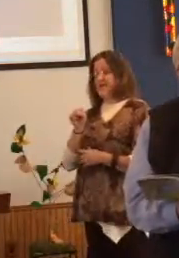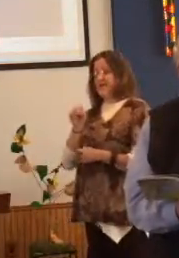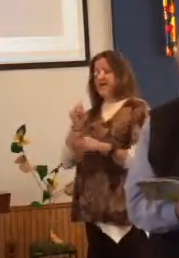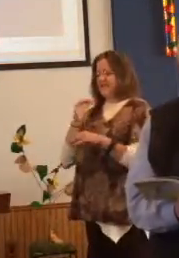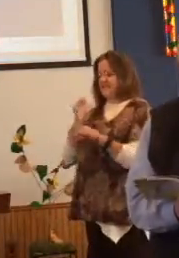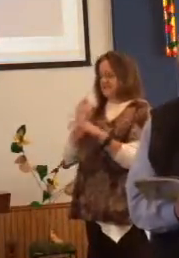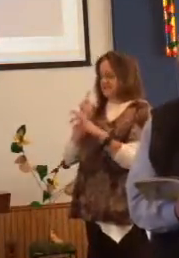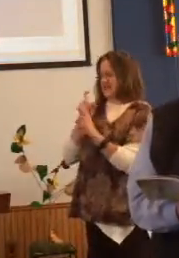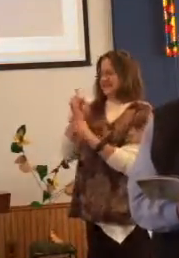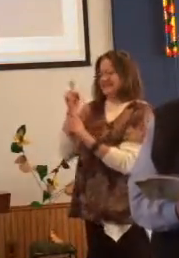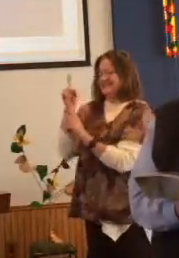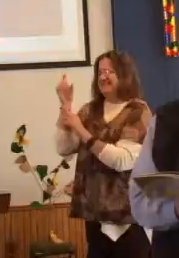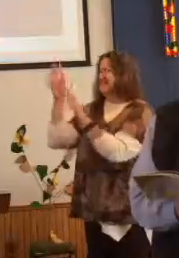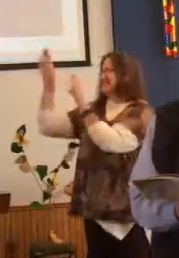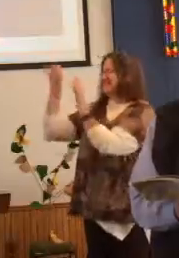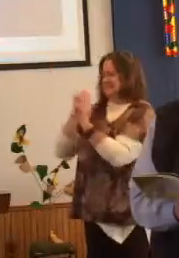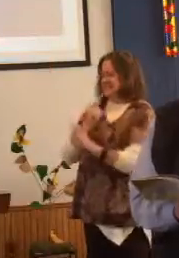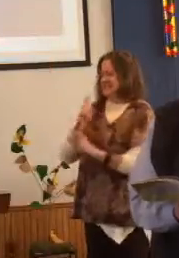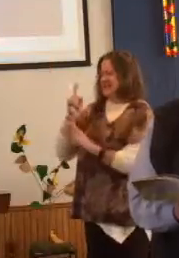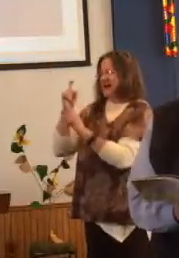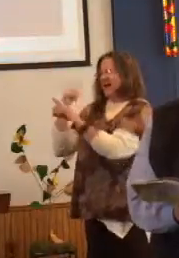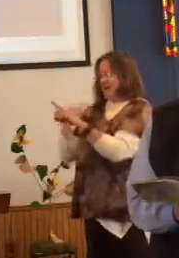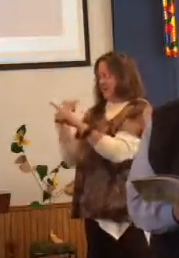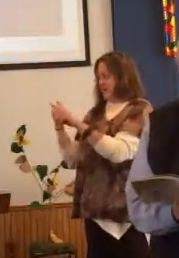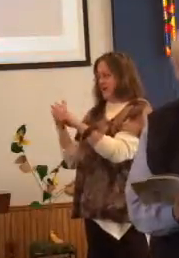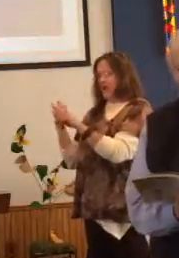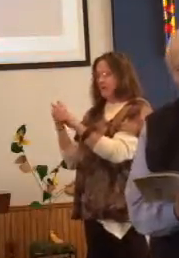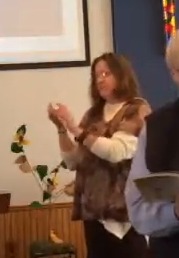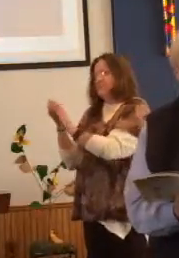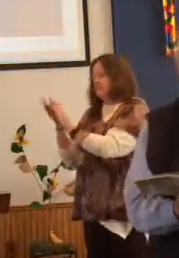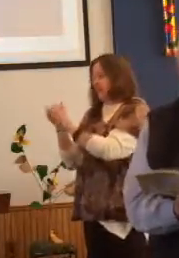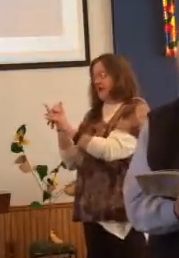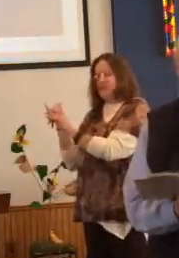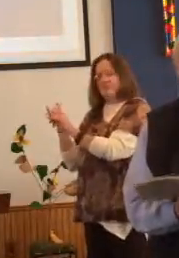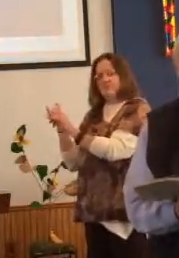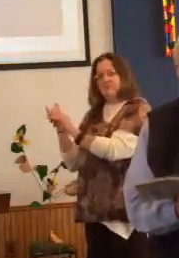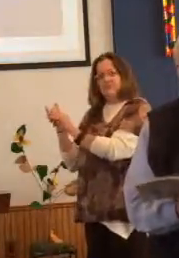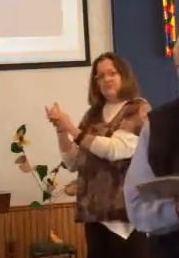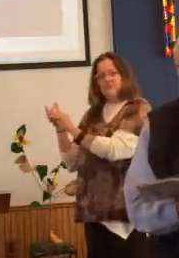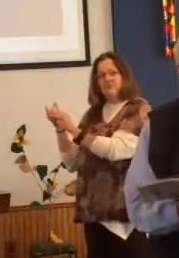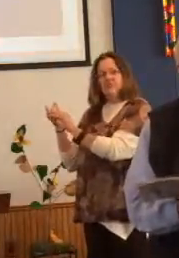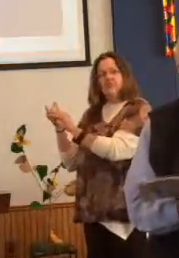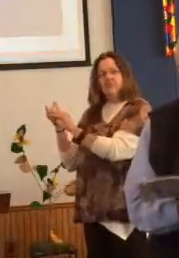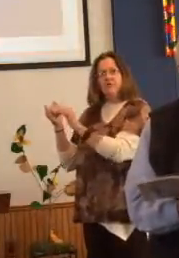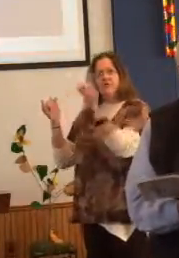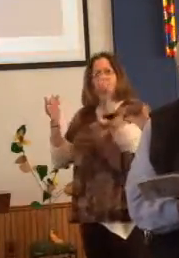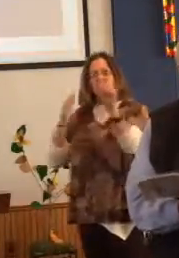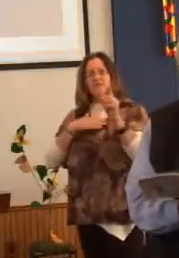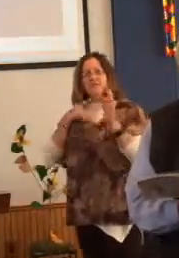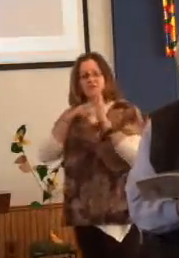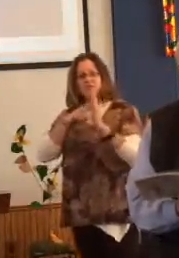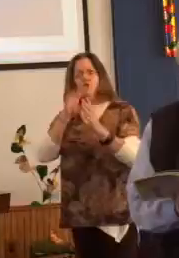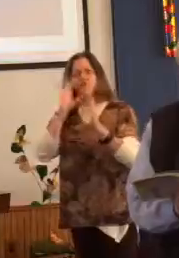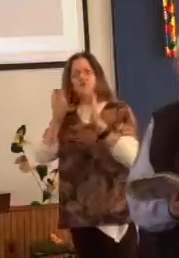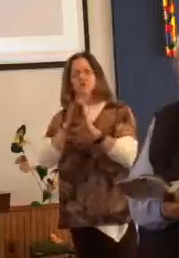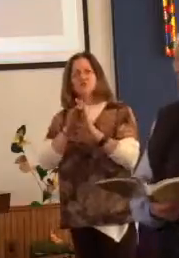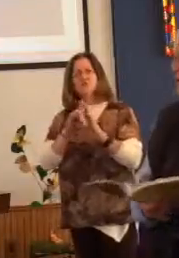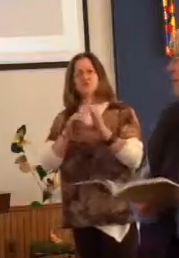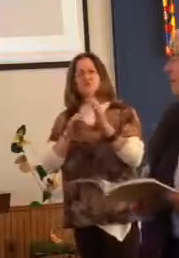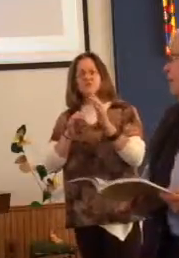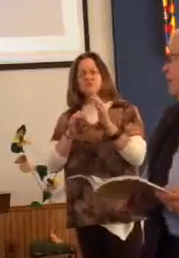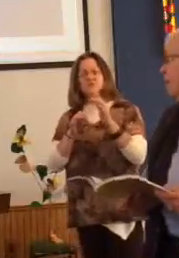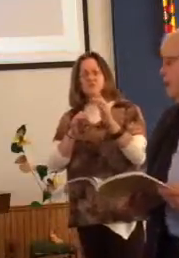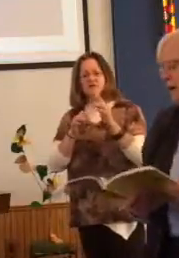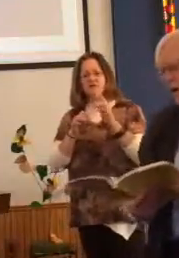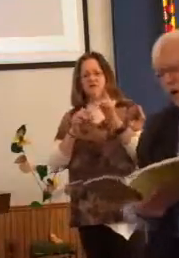and Yellow had turned into a butterfly. Pastor Wendy, would you show the pictures, please? Because for some reason I don't